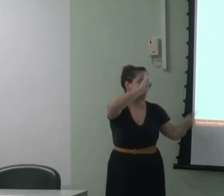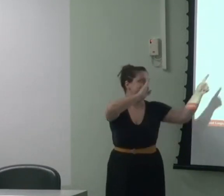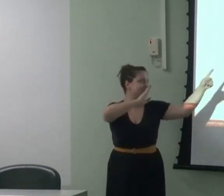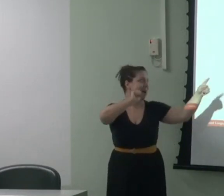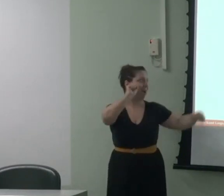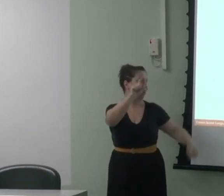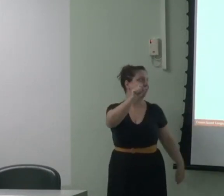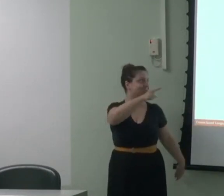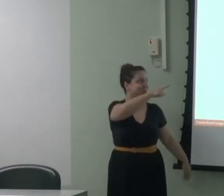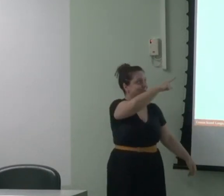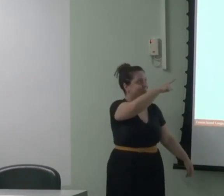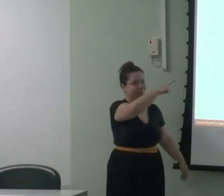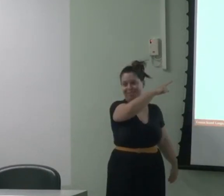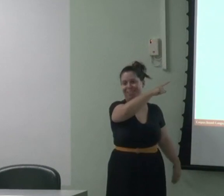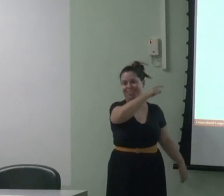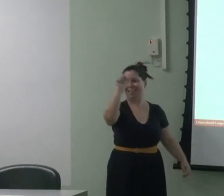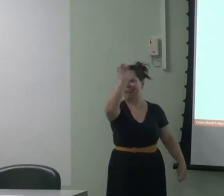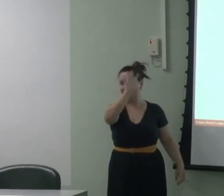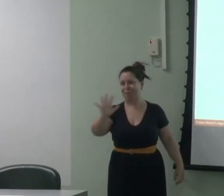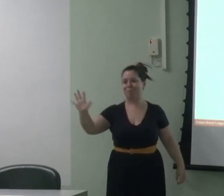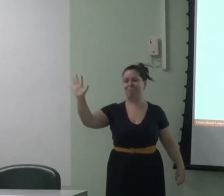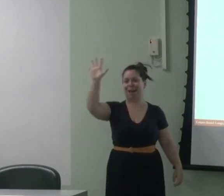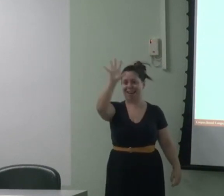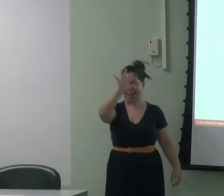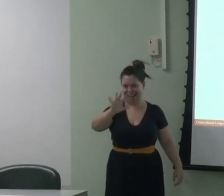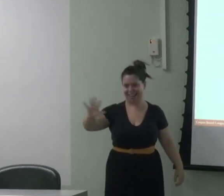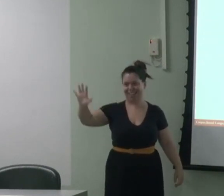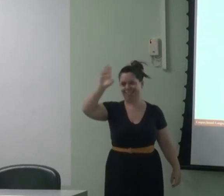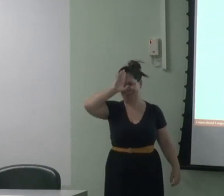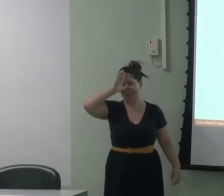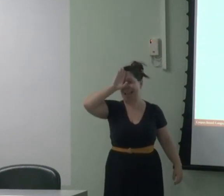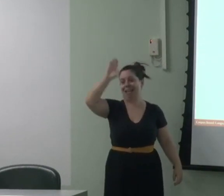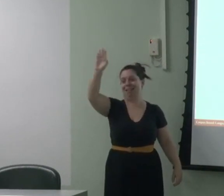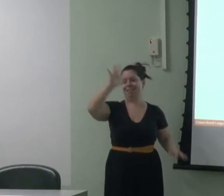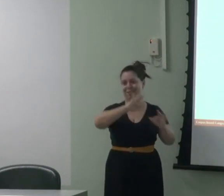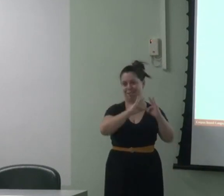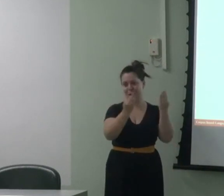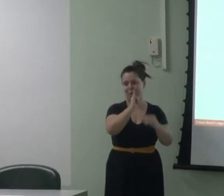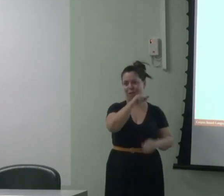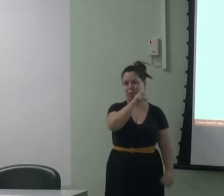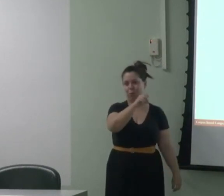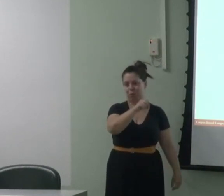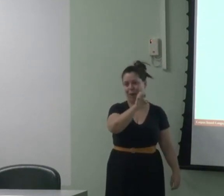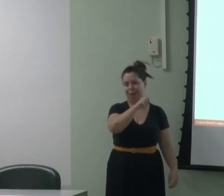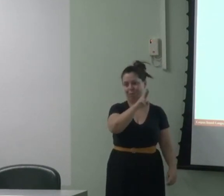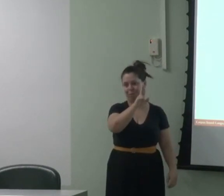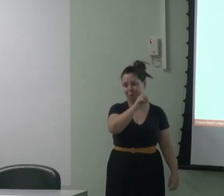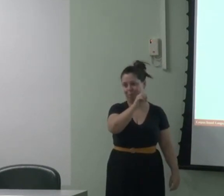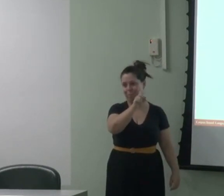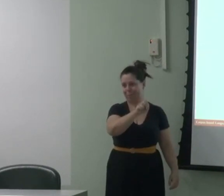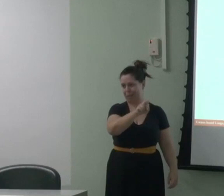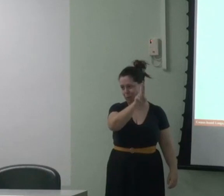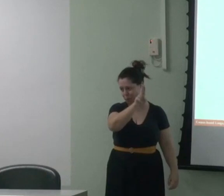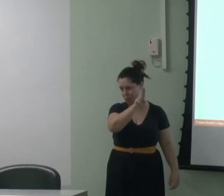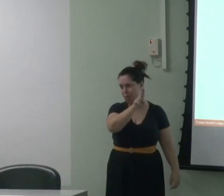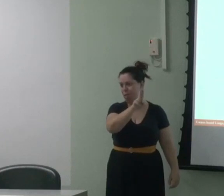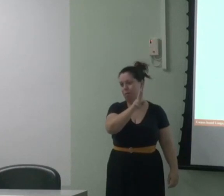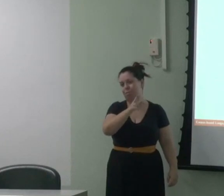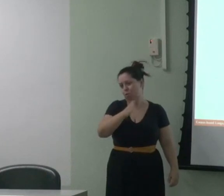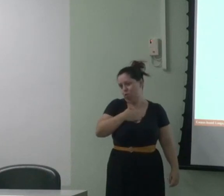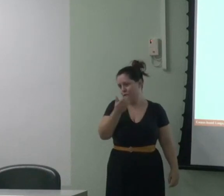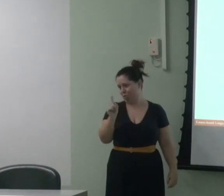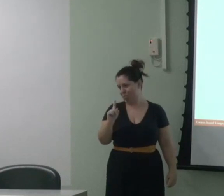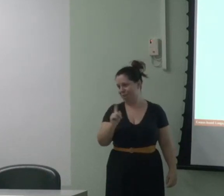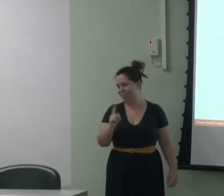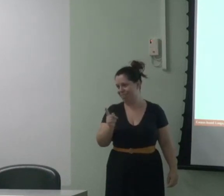be, a huge bias towards Indo-European languages. That's not surprising,